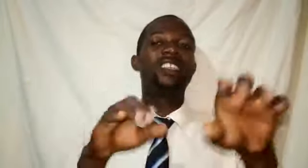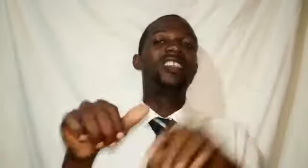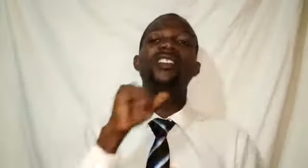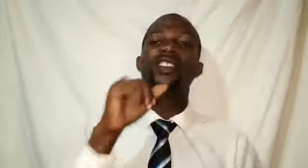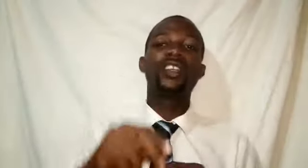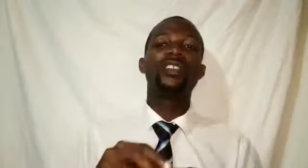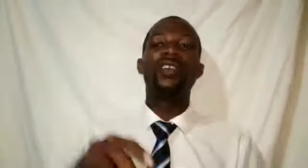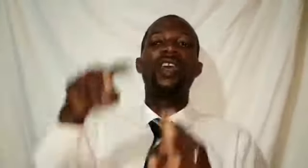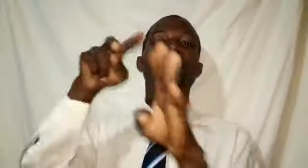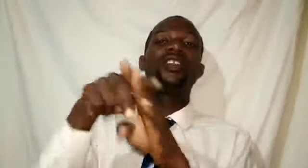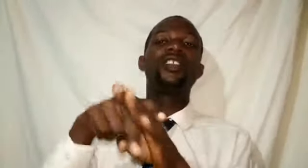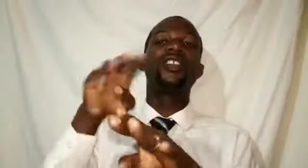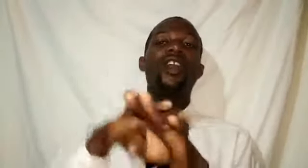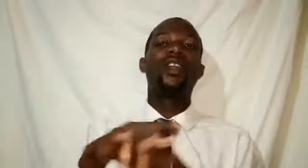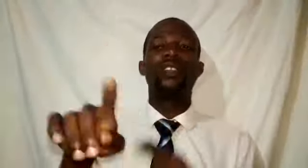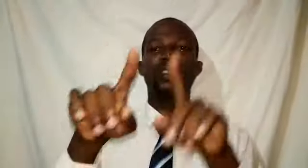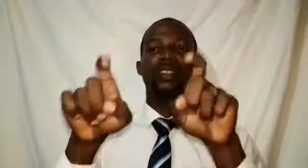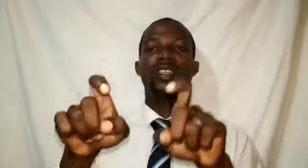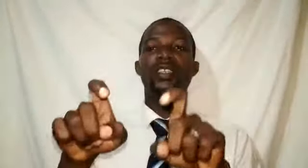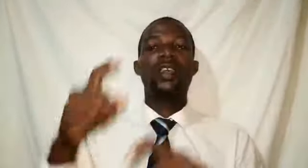for it was a wrong thing to do.